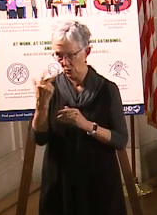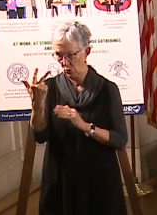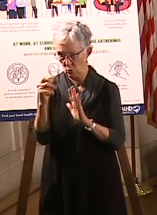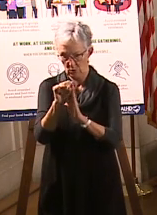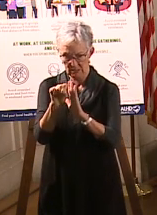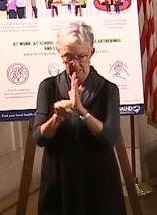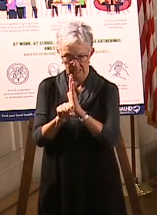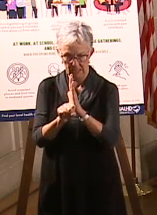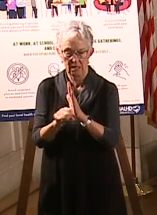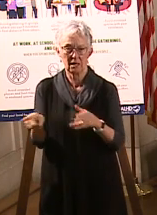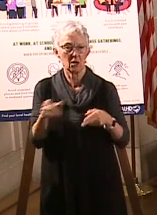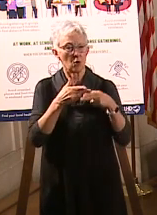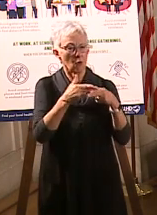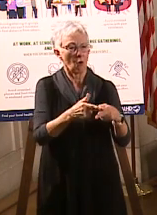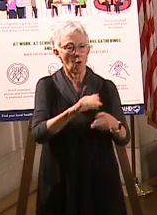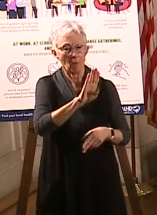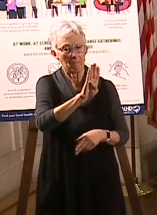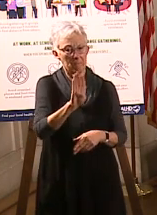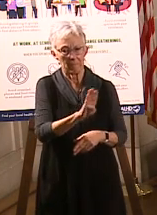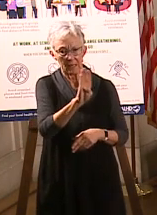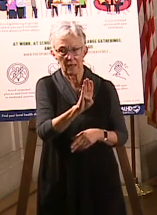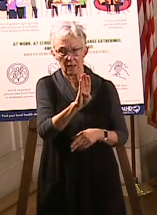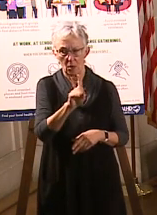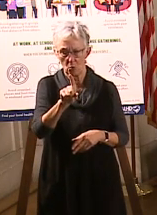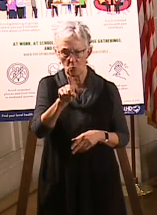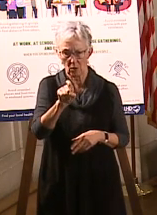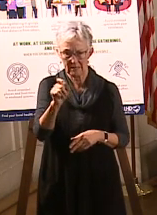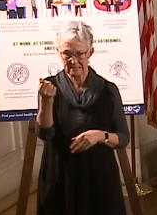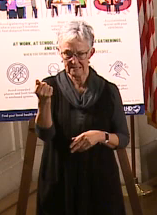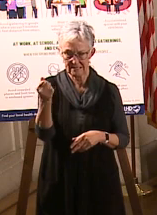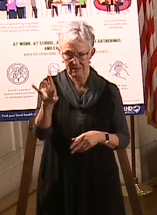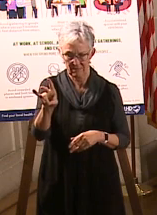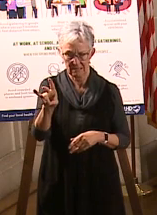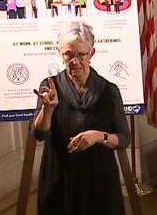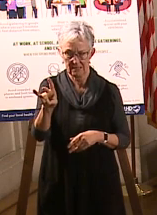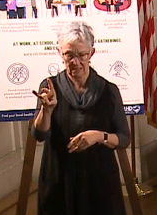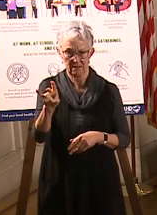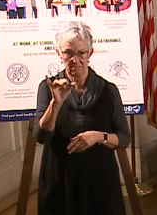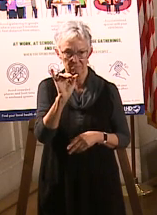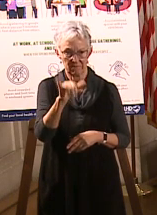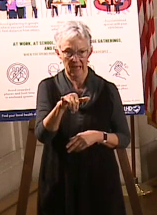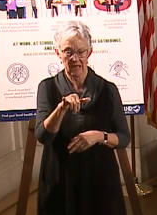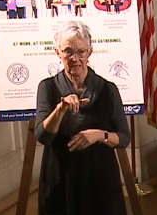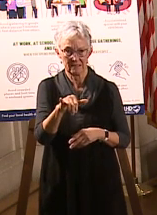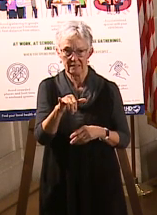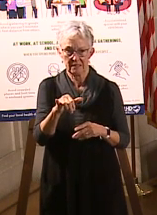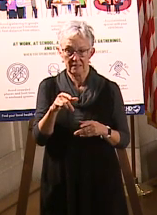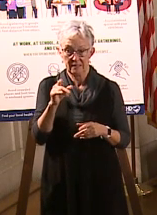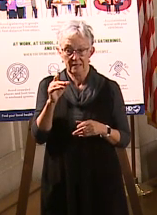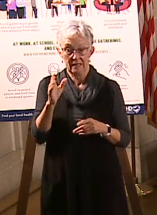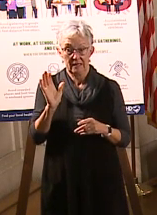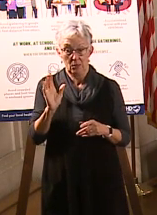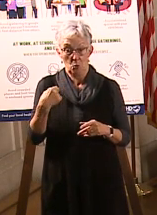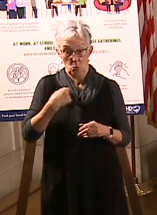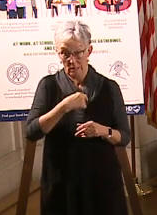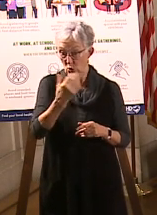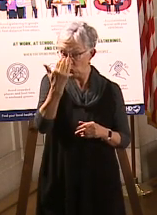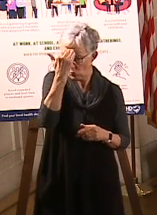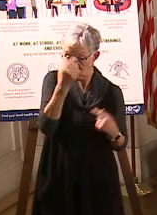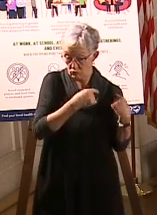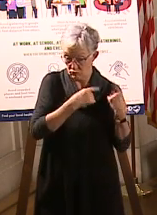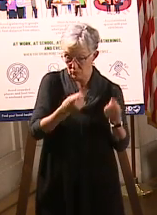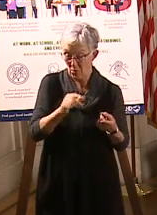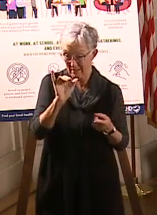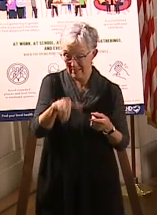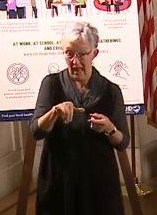the B117 strain, and it is reported to be more infectious. Though while we're still learning